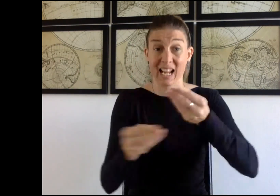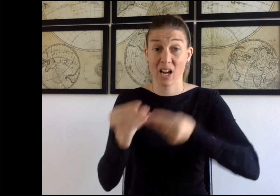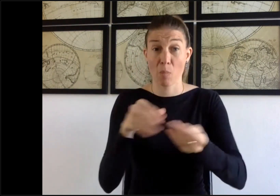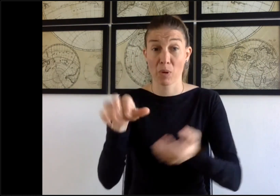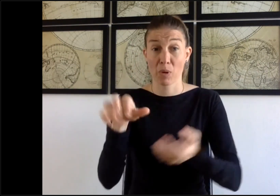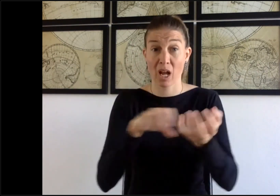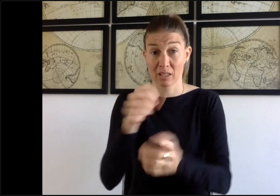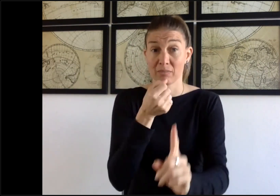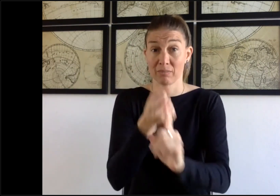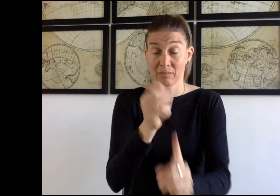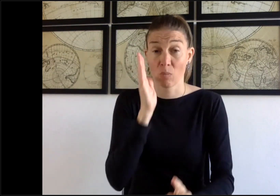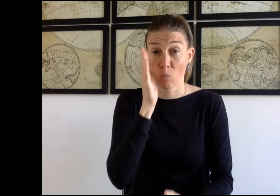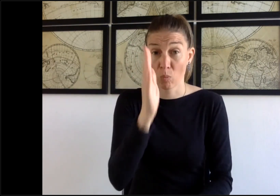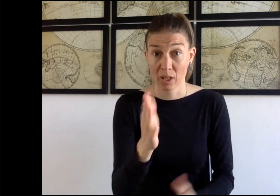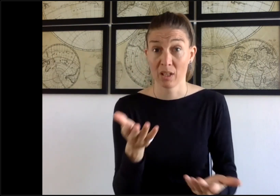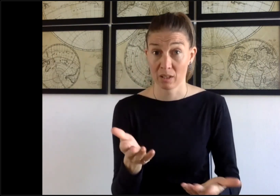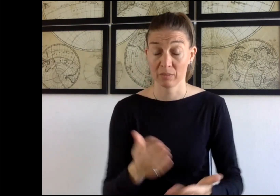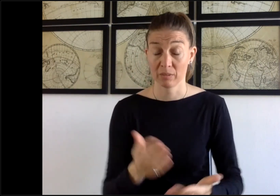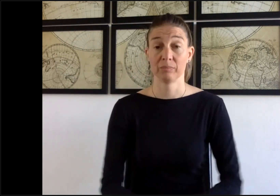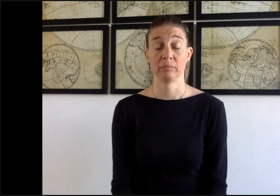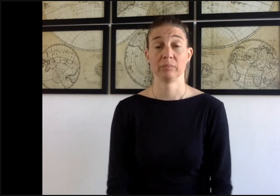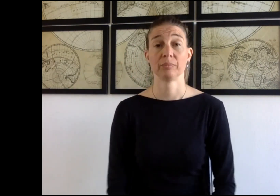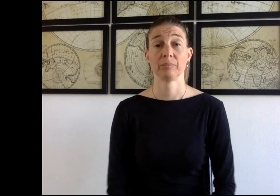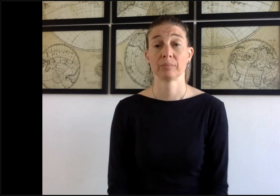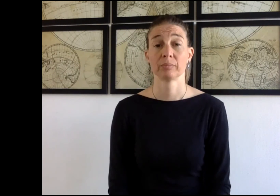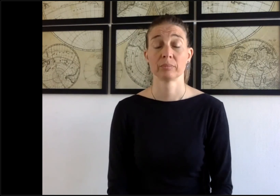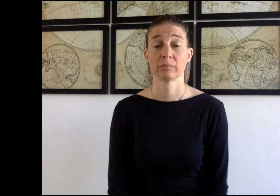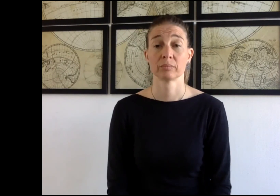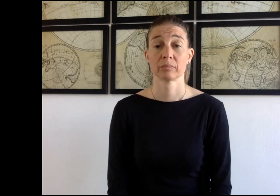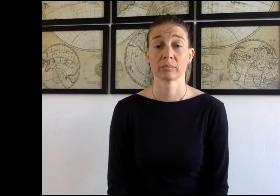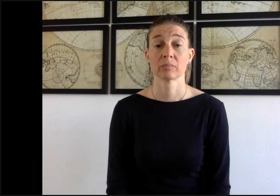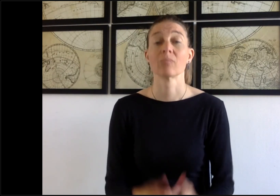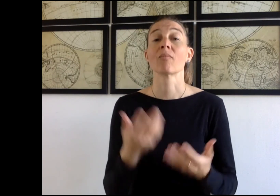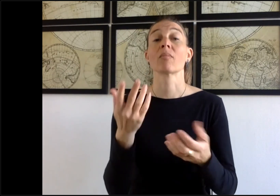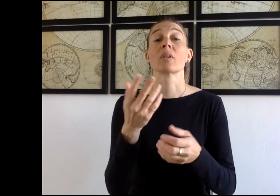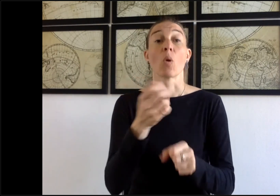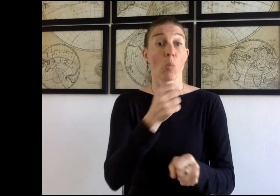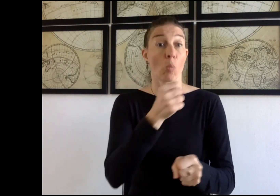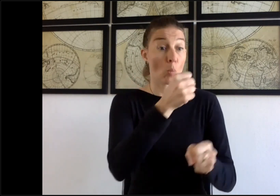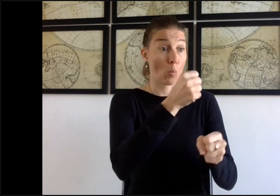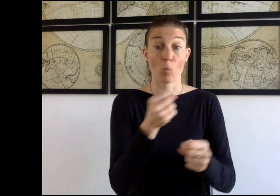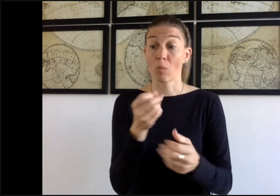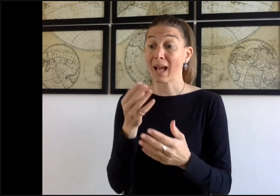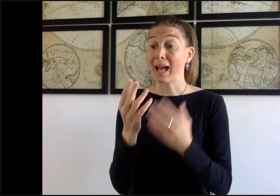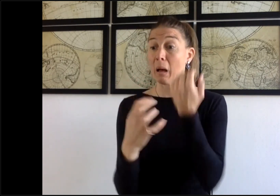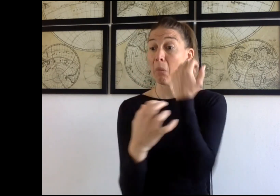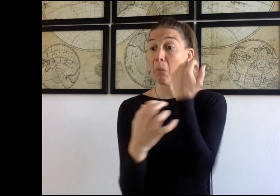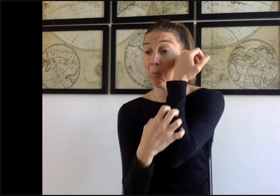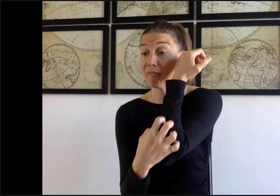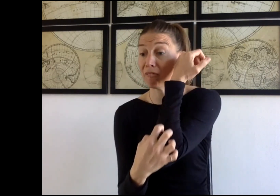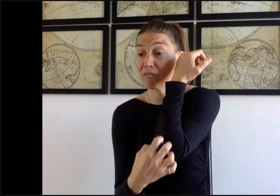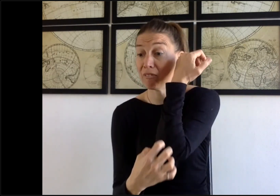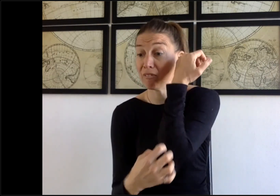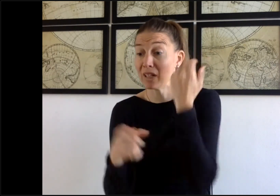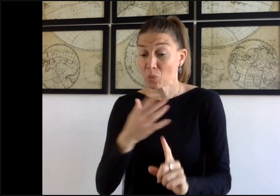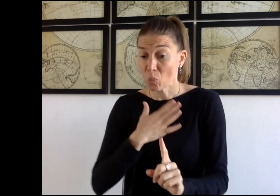take is that work is key for escaping poverty. But what we also know is that the